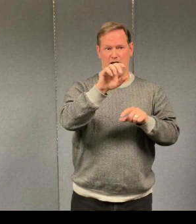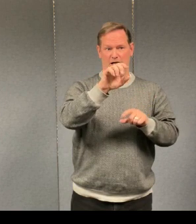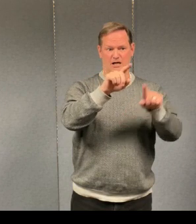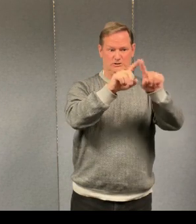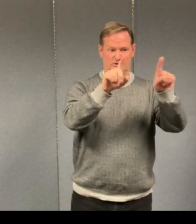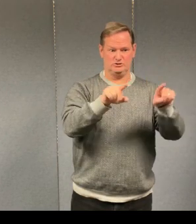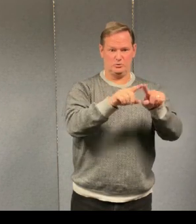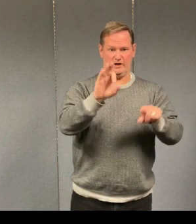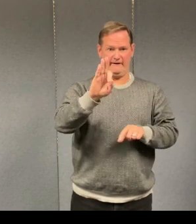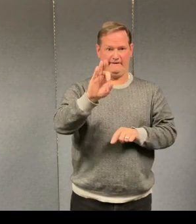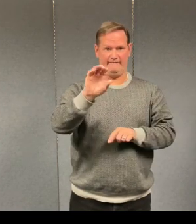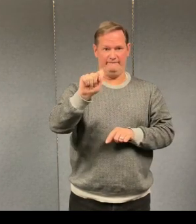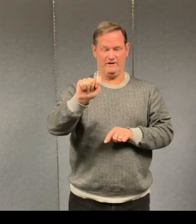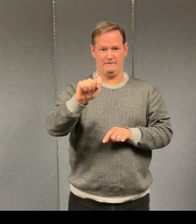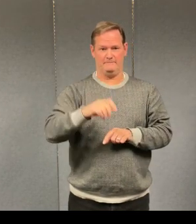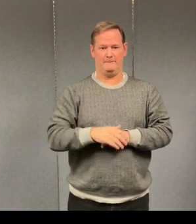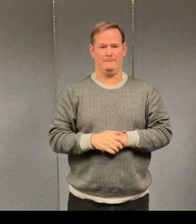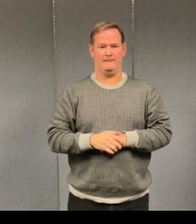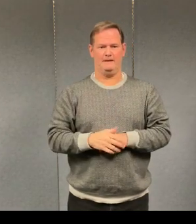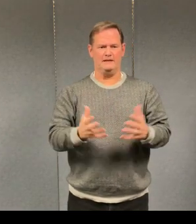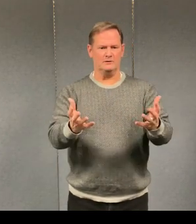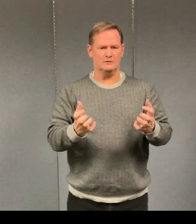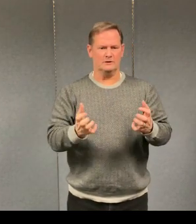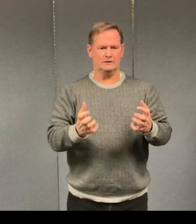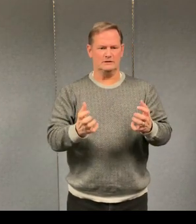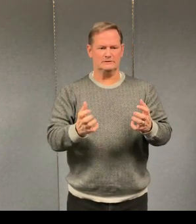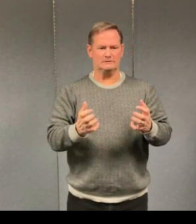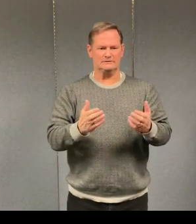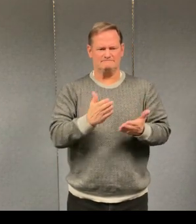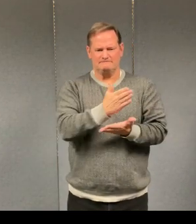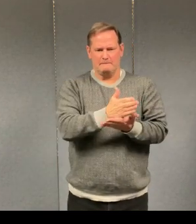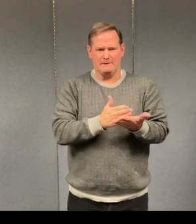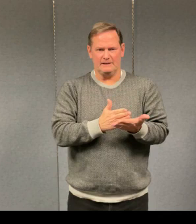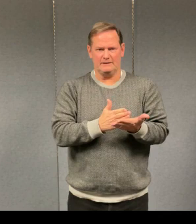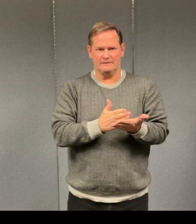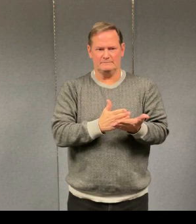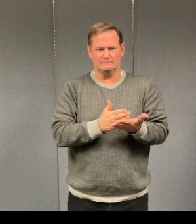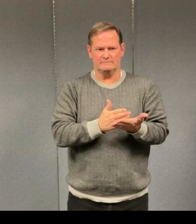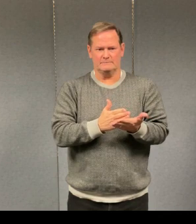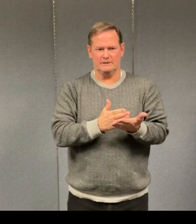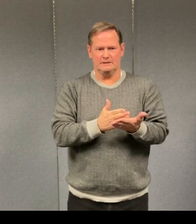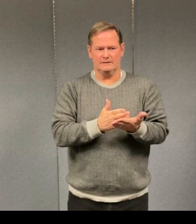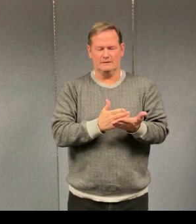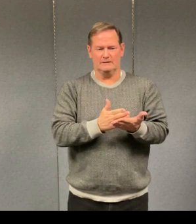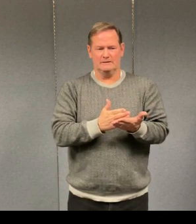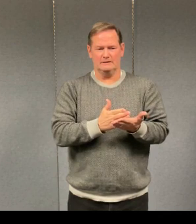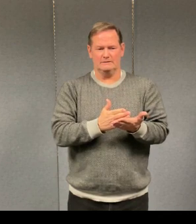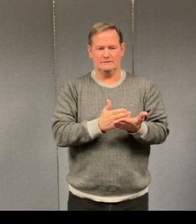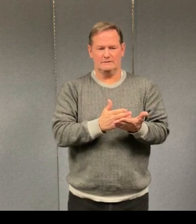Mr. Jones wants a medium-sized square shed with enough room to store bicycles, a